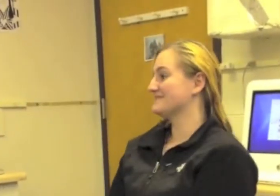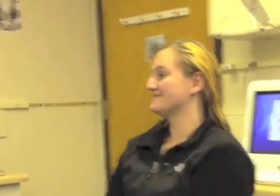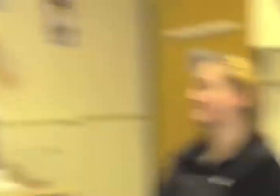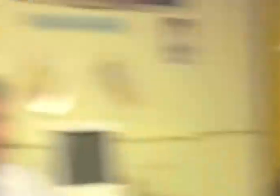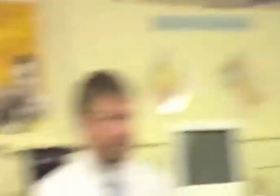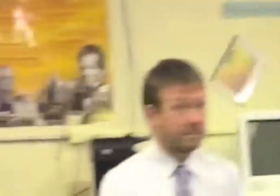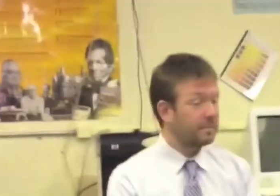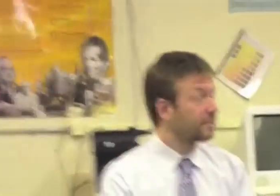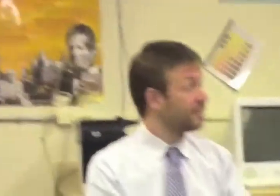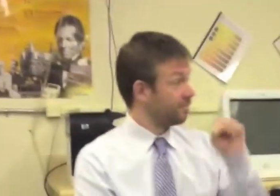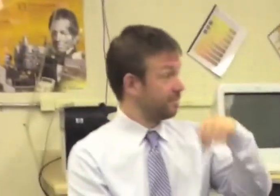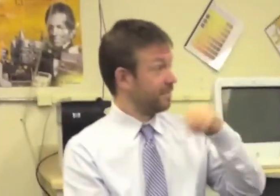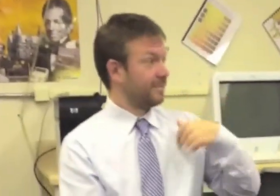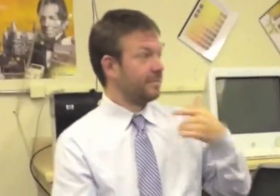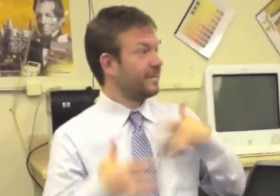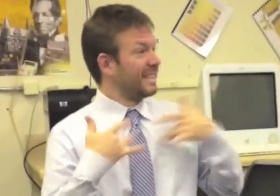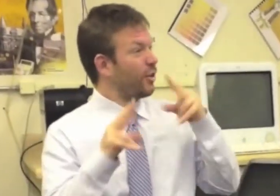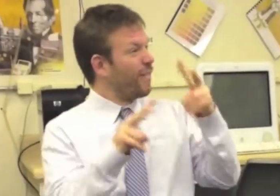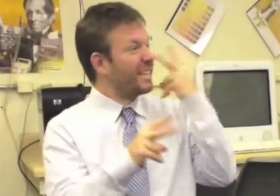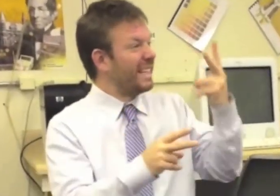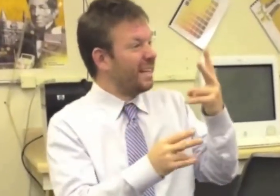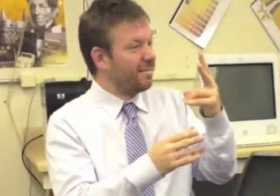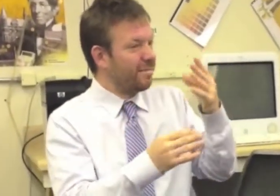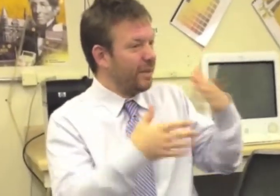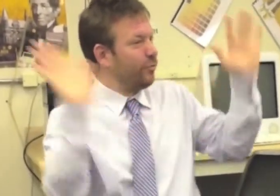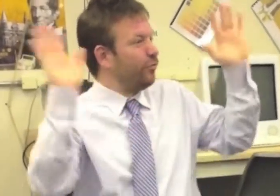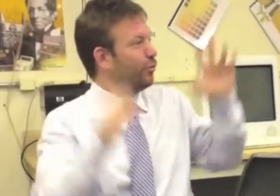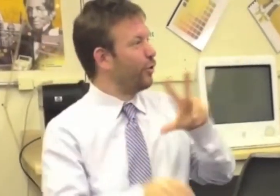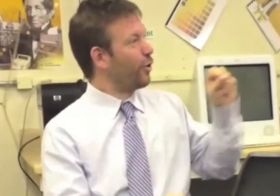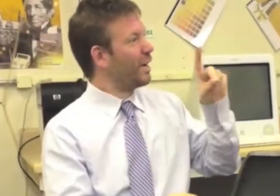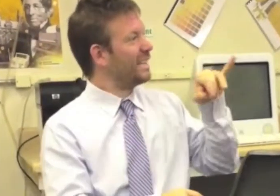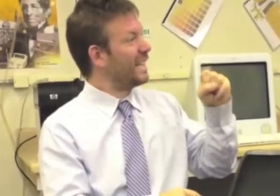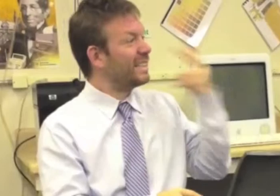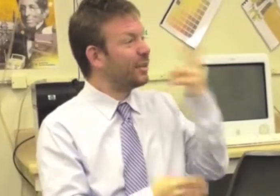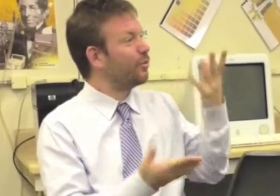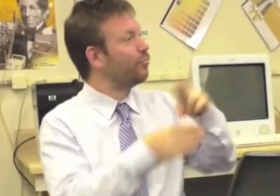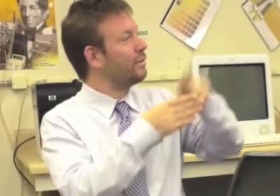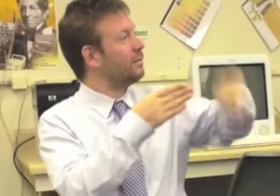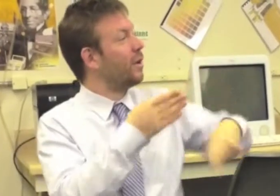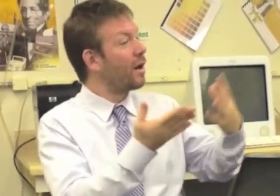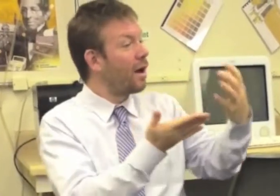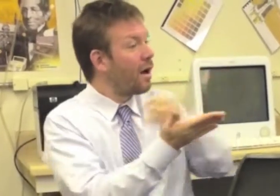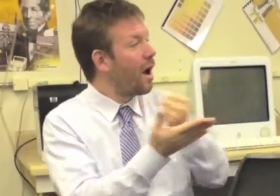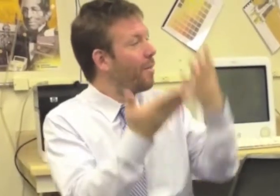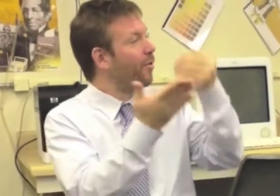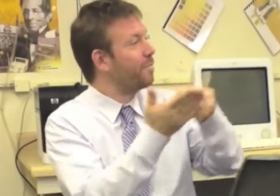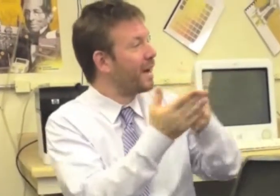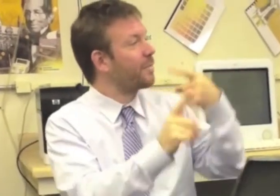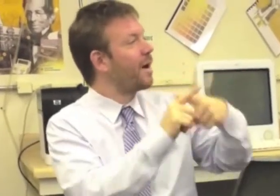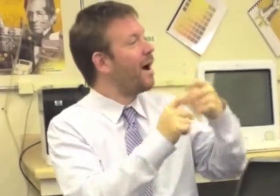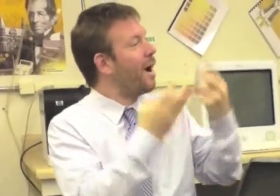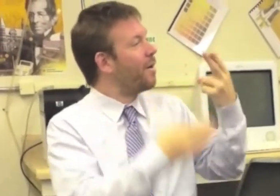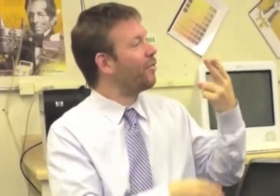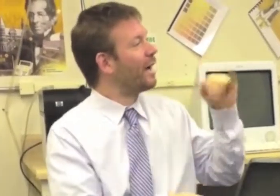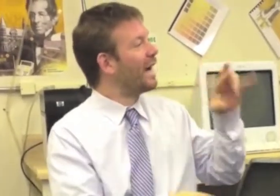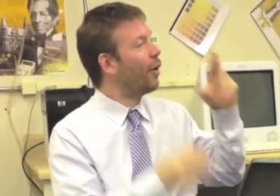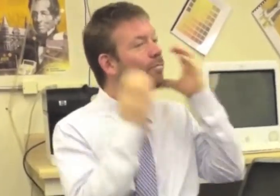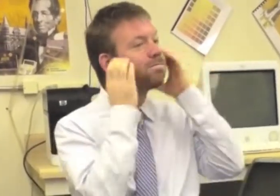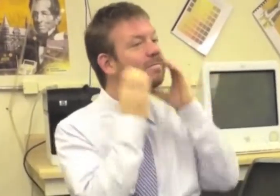Are you looking forward to seeing the results at the end of the month? Absolutely. I'm looking forward to the end of the 30 days to see how much money we raised